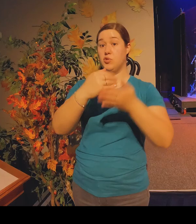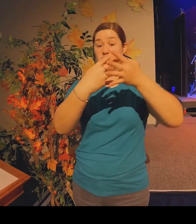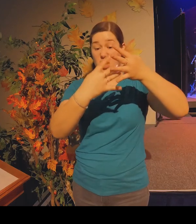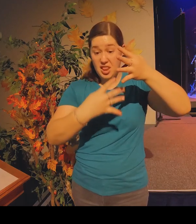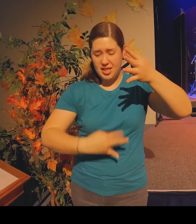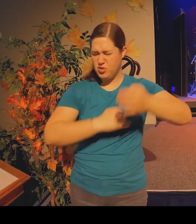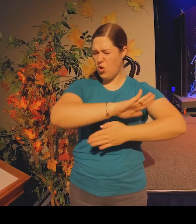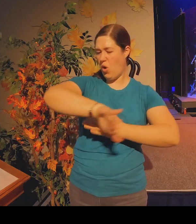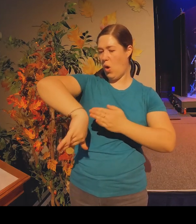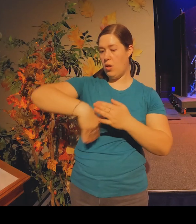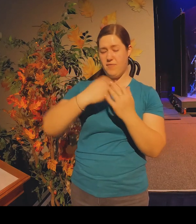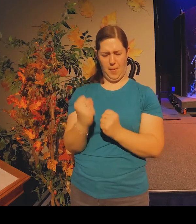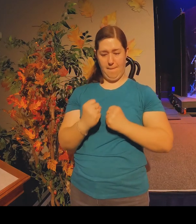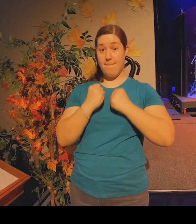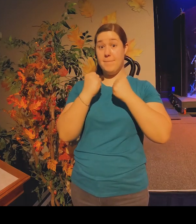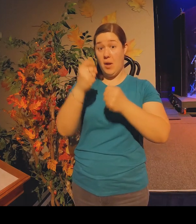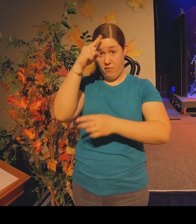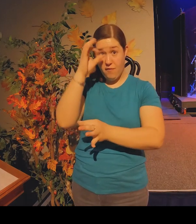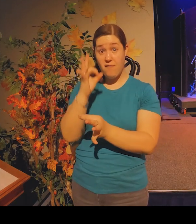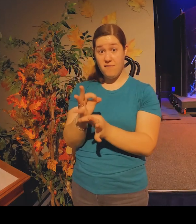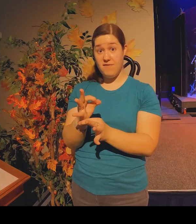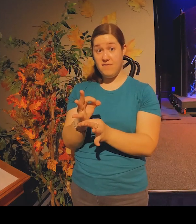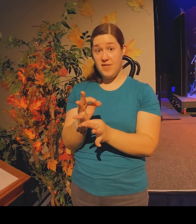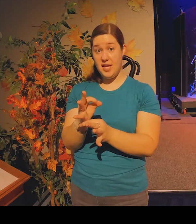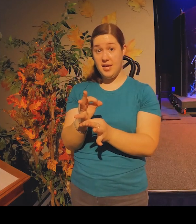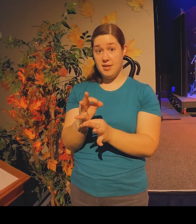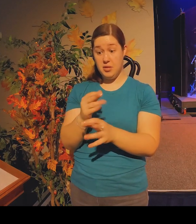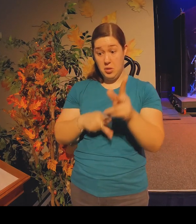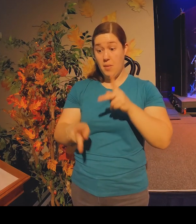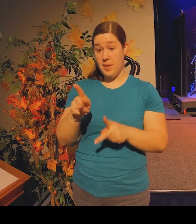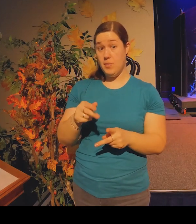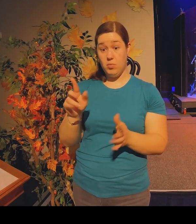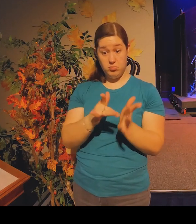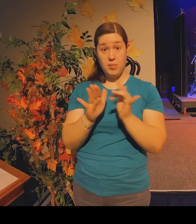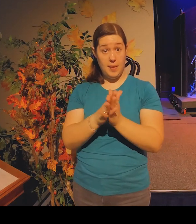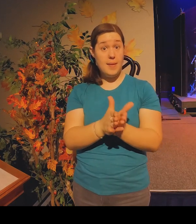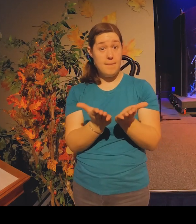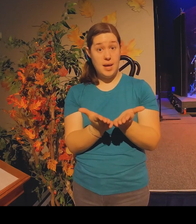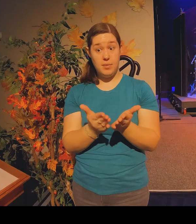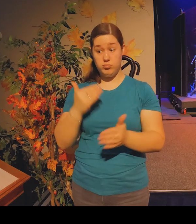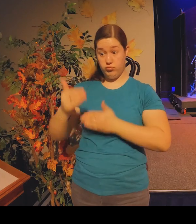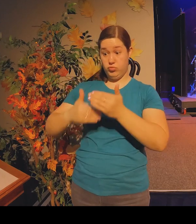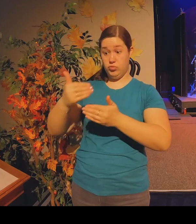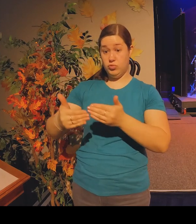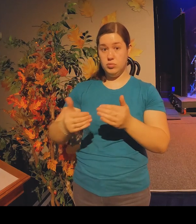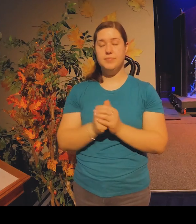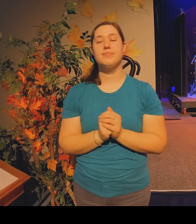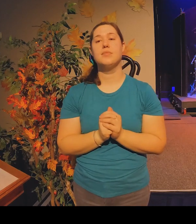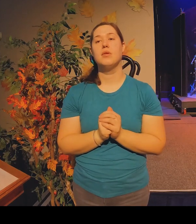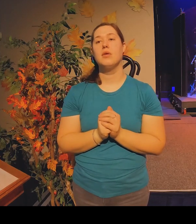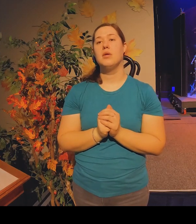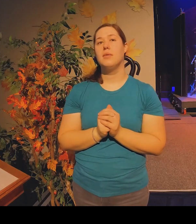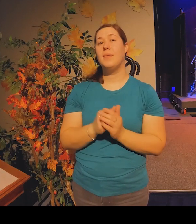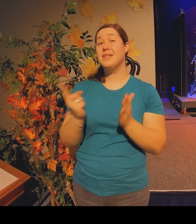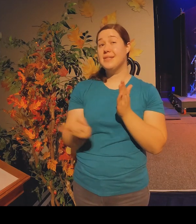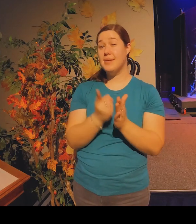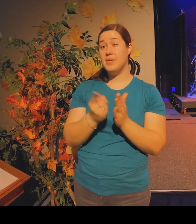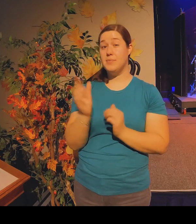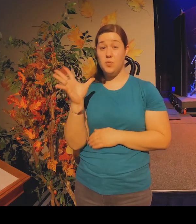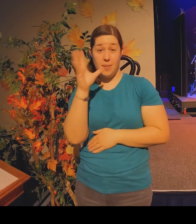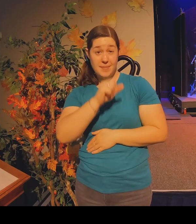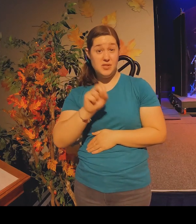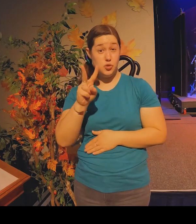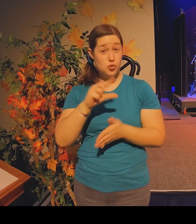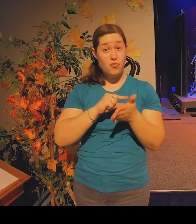sometimes we miss two verses in that chapter. They're equally powerful. This is what they say. This